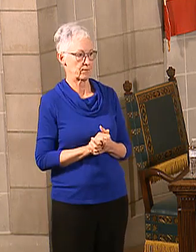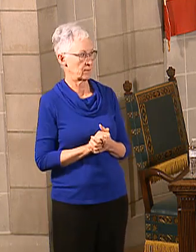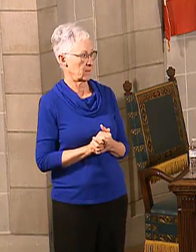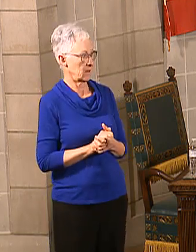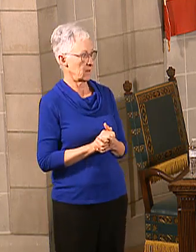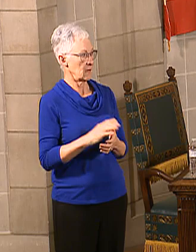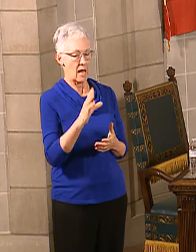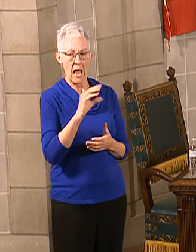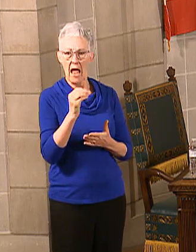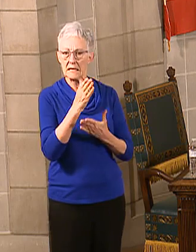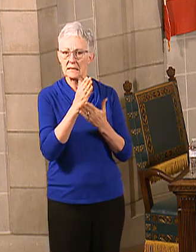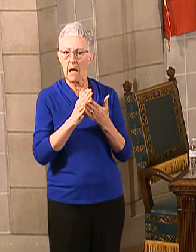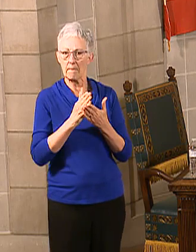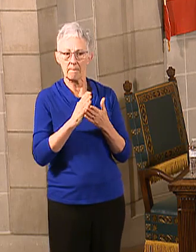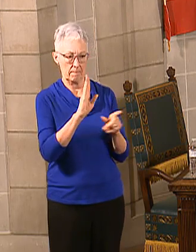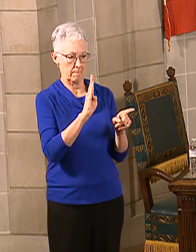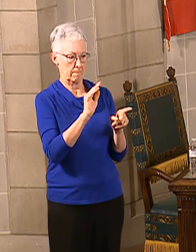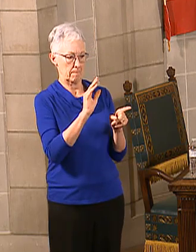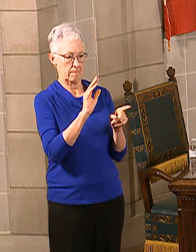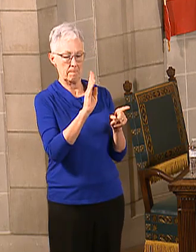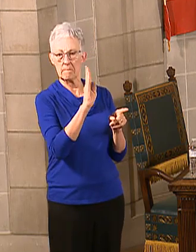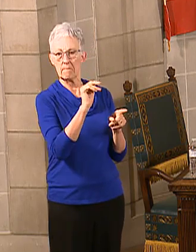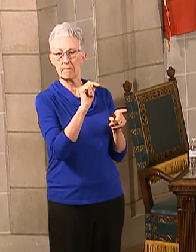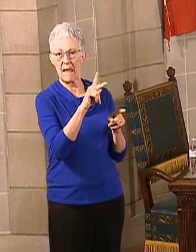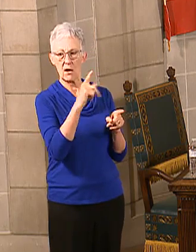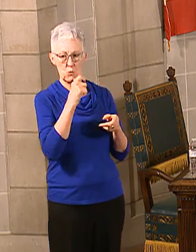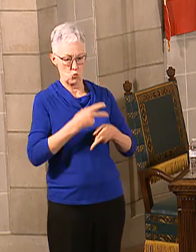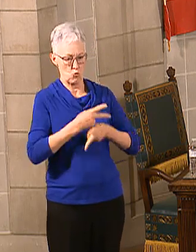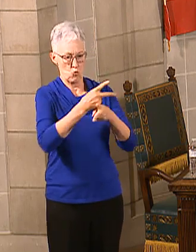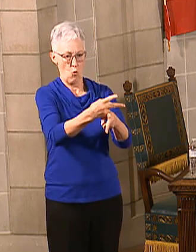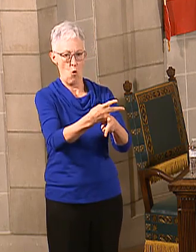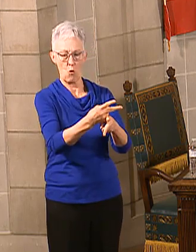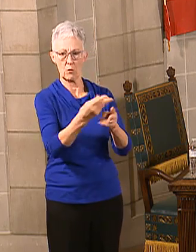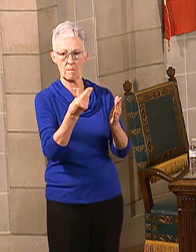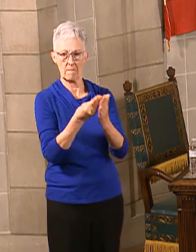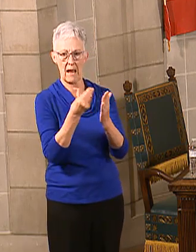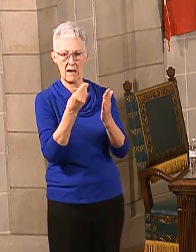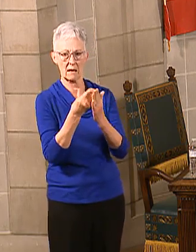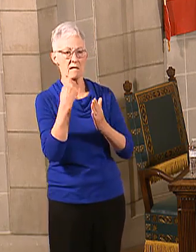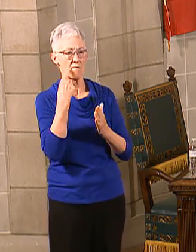for installment loan companies, too. They're still going to have to be